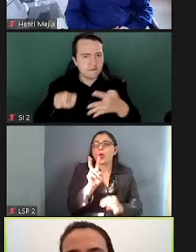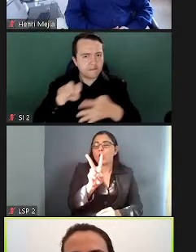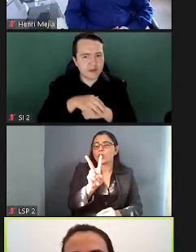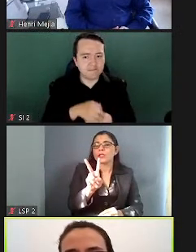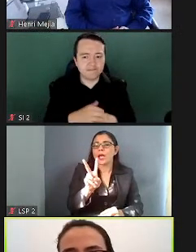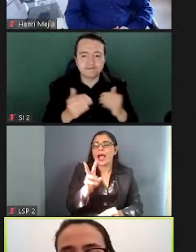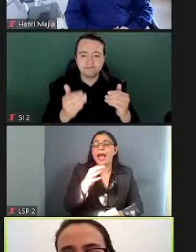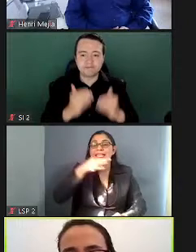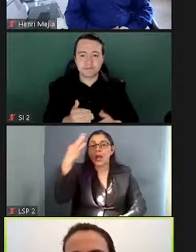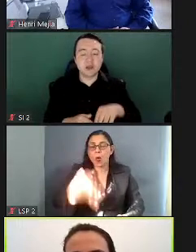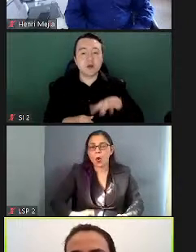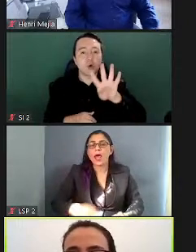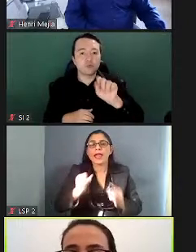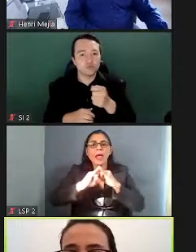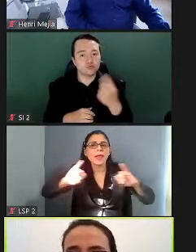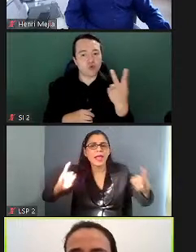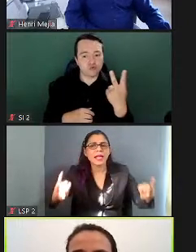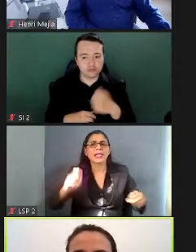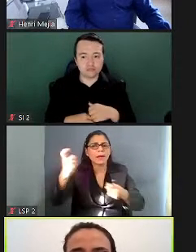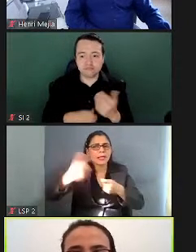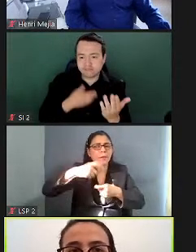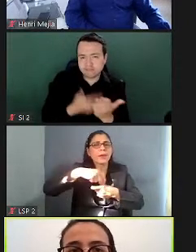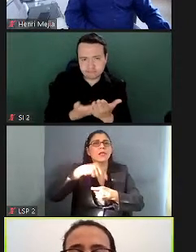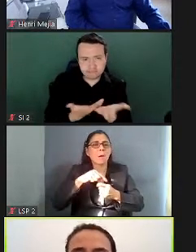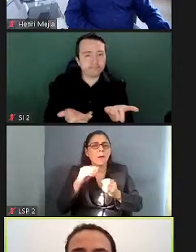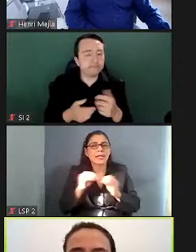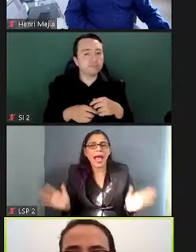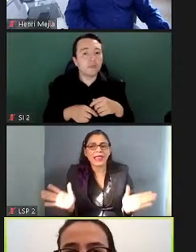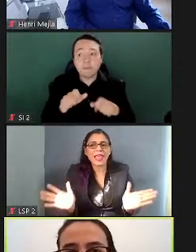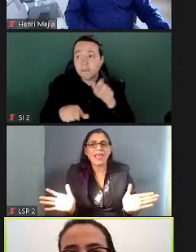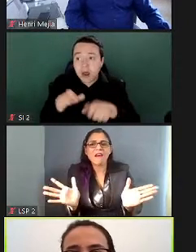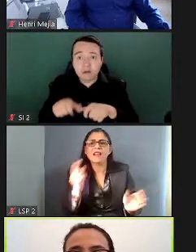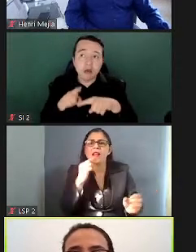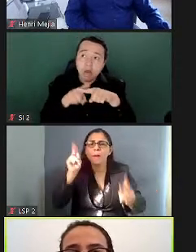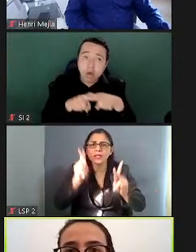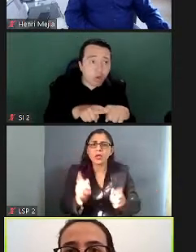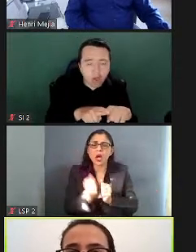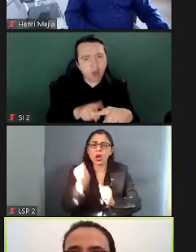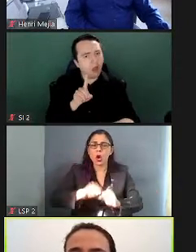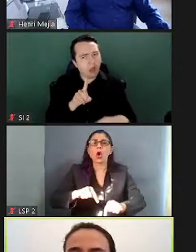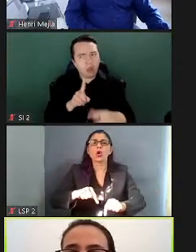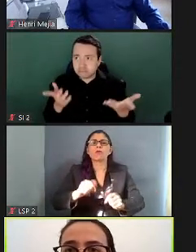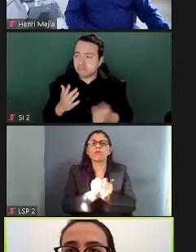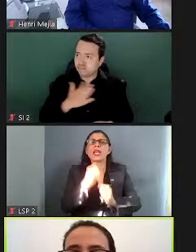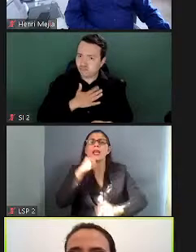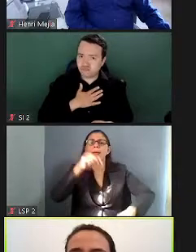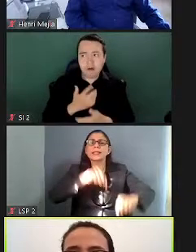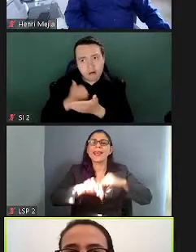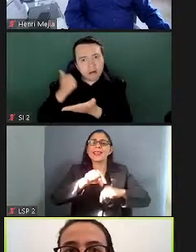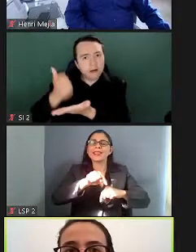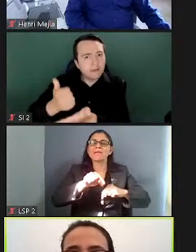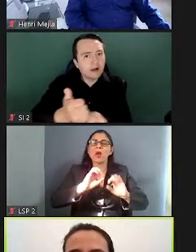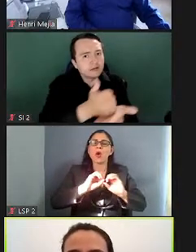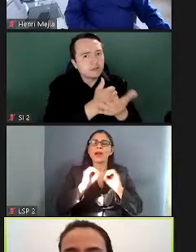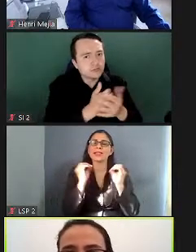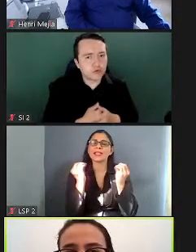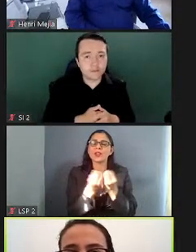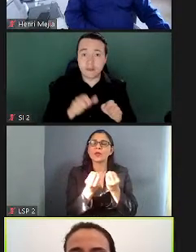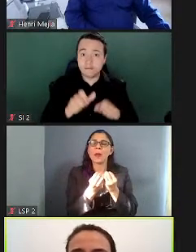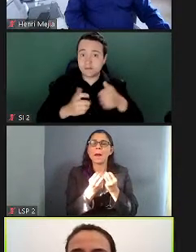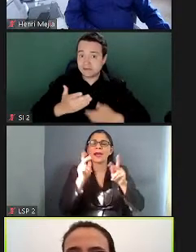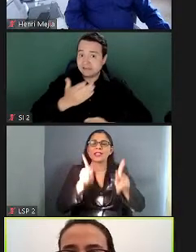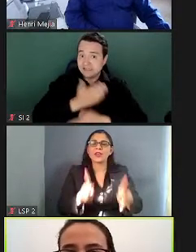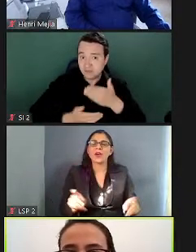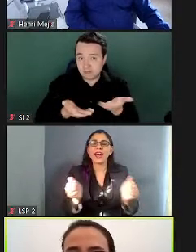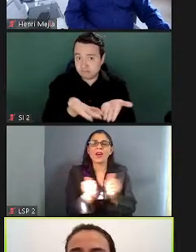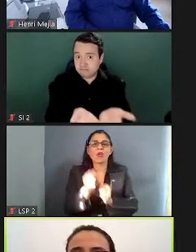quarantine the independence and participation active independence and participation of persons with disabilities and organizations of